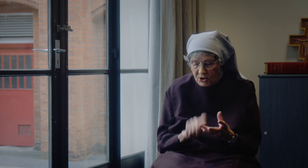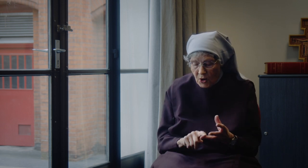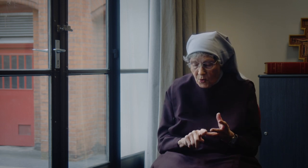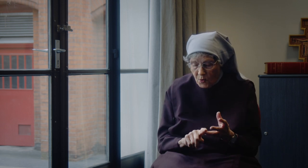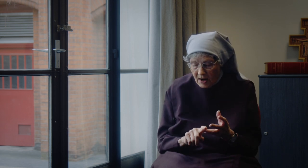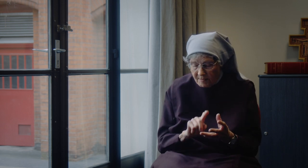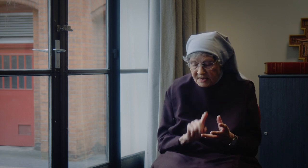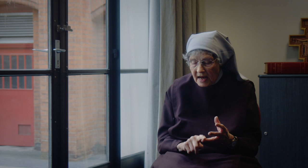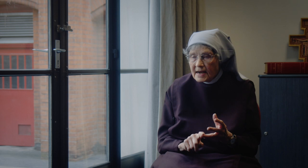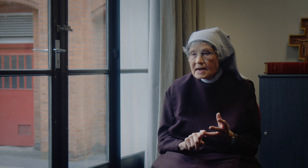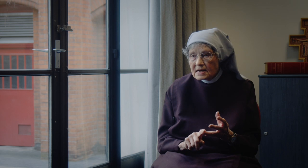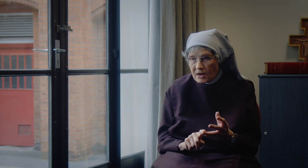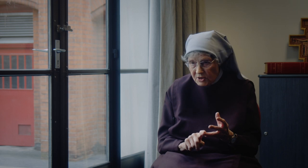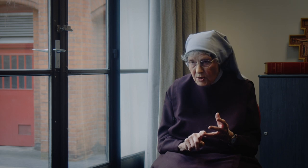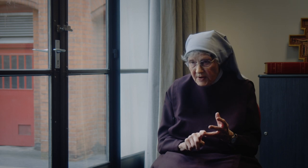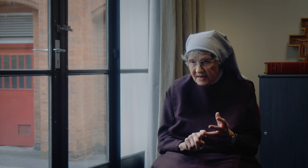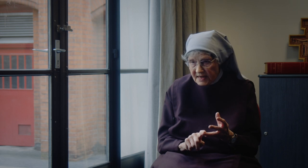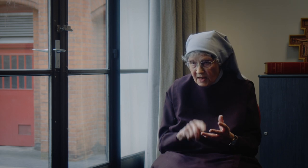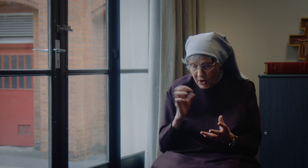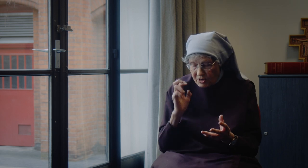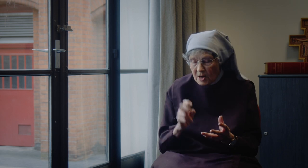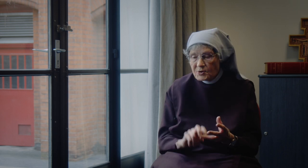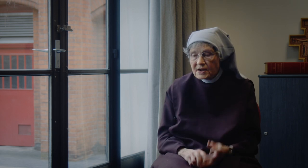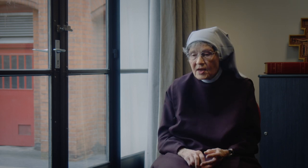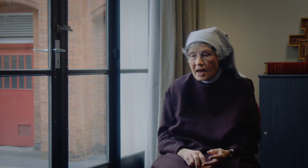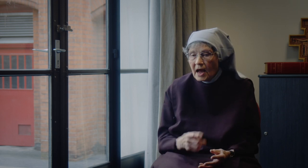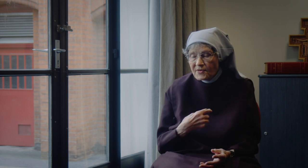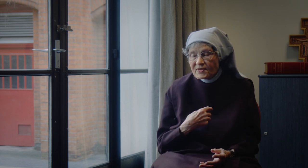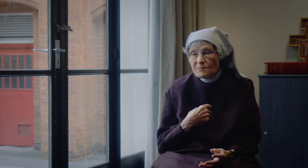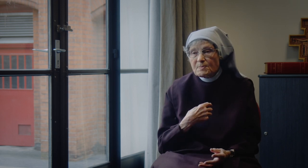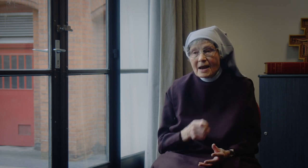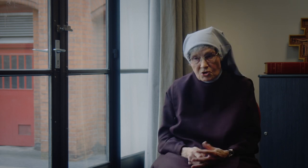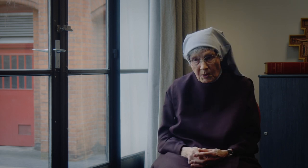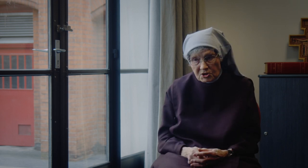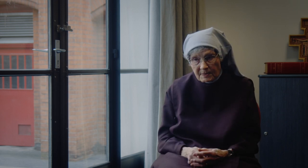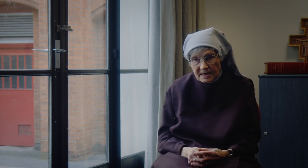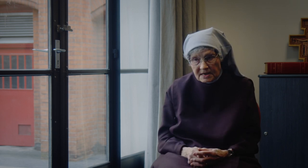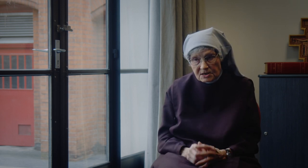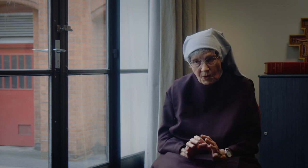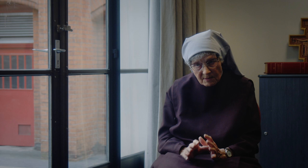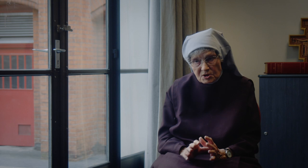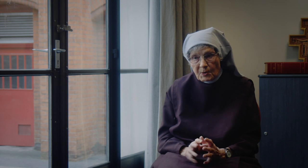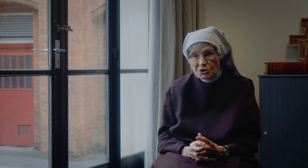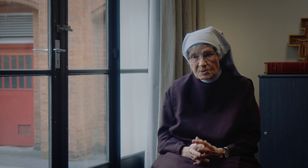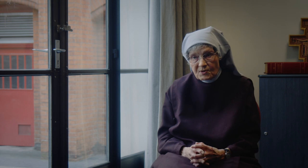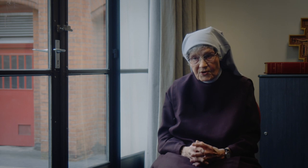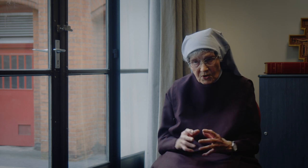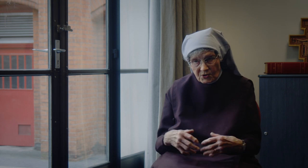no sign, there was no BSL, no interpreter there. I think that was my responsibility. So I'm responsible for the lot of